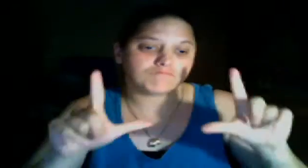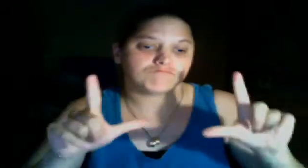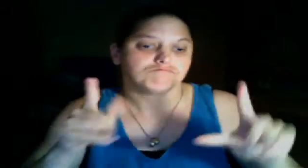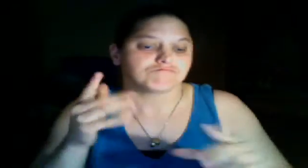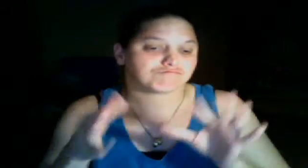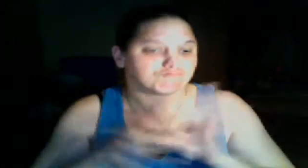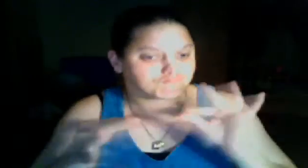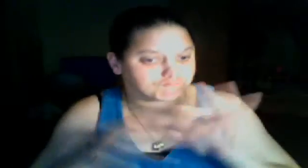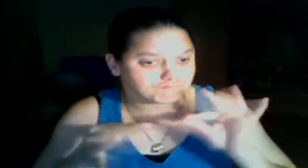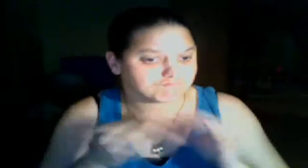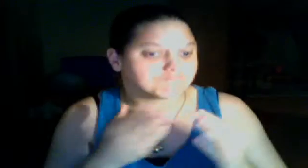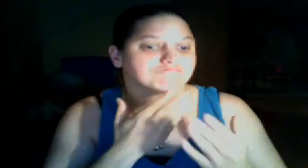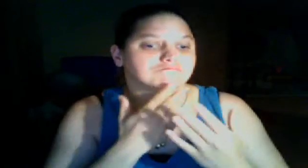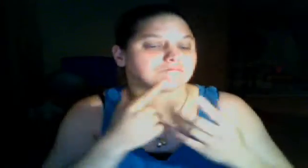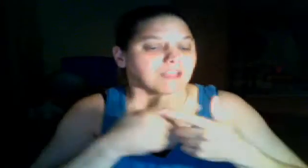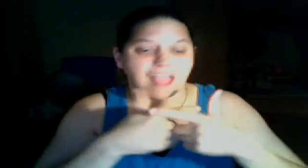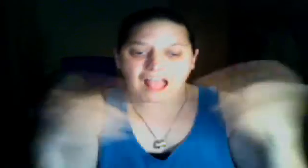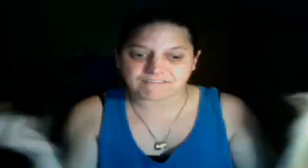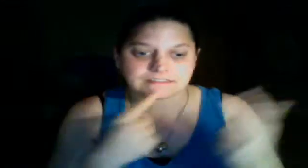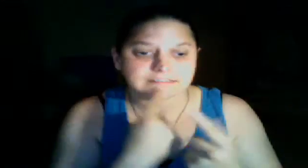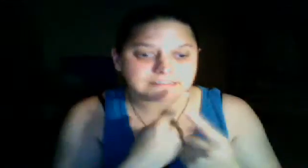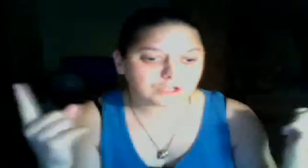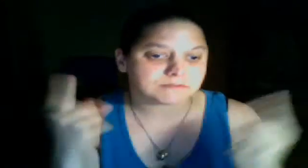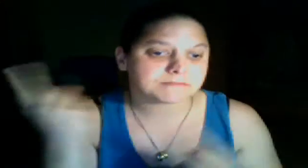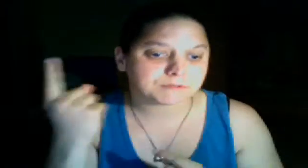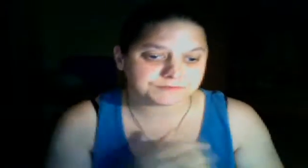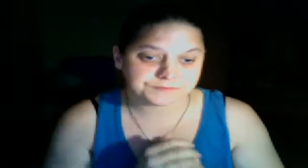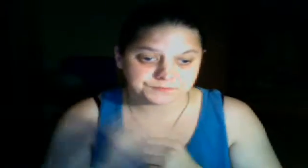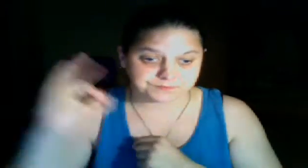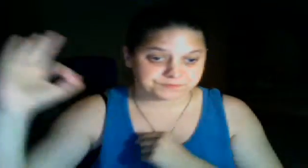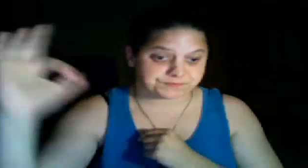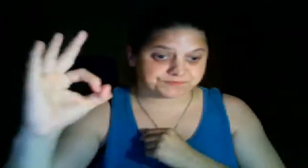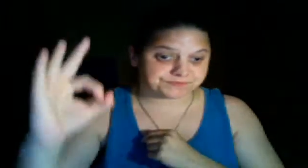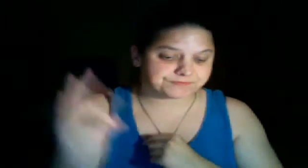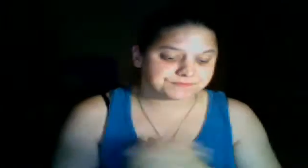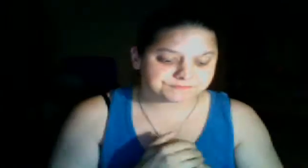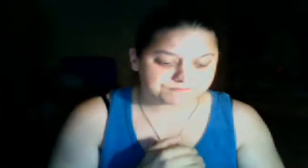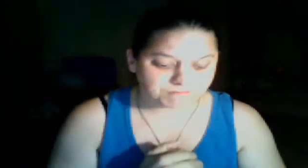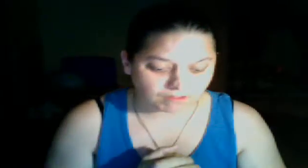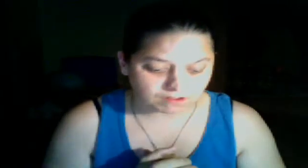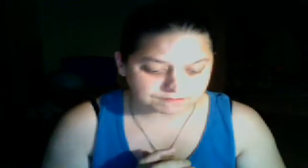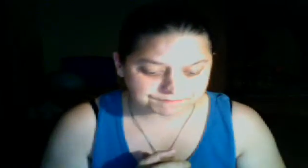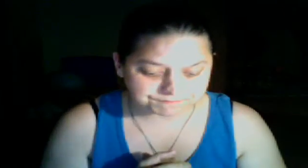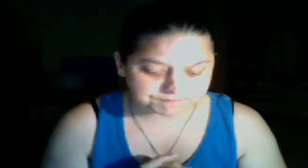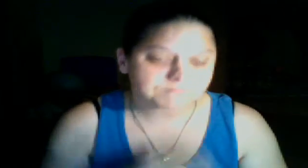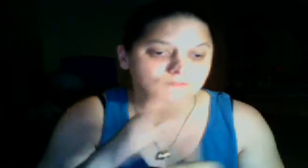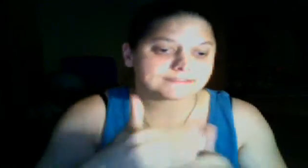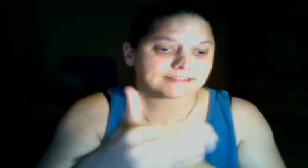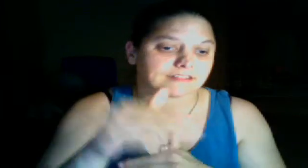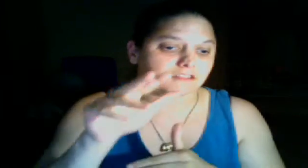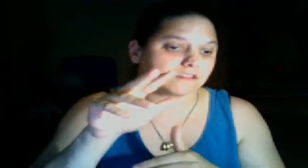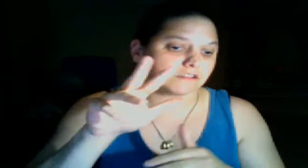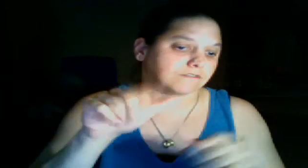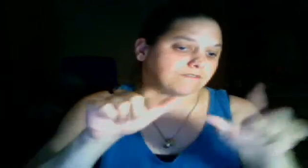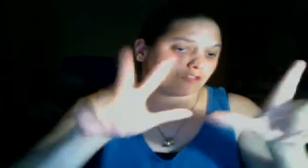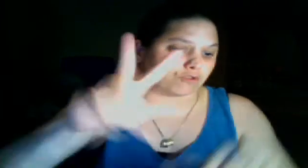Hey, guys, take it easy. Z thinks Mason smells like a dog because he doesn't know that Mason actually is a dog. What's